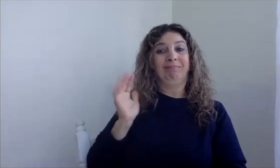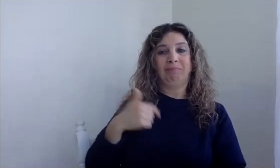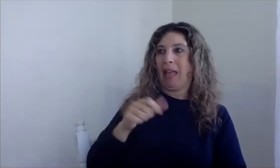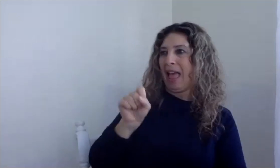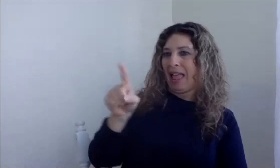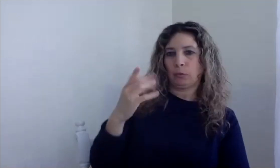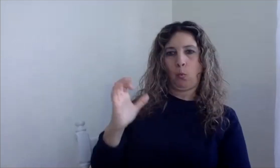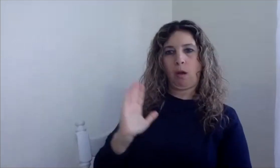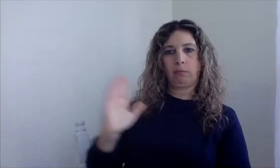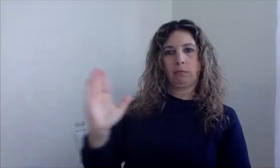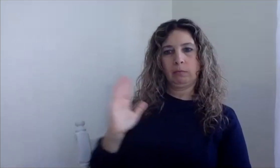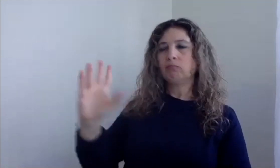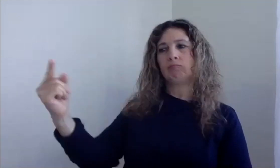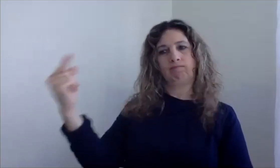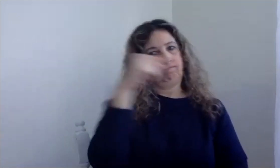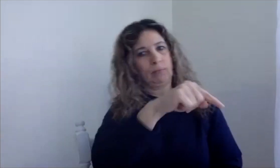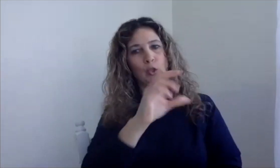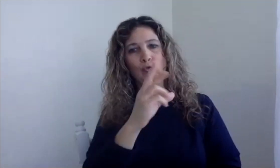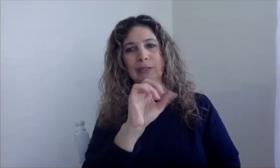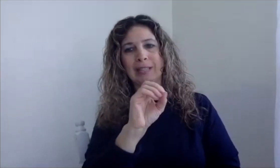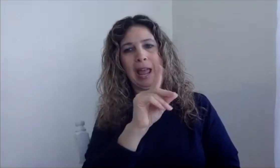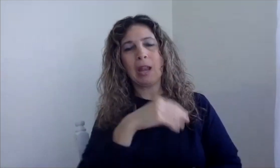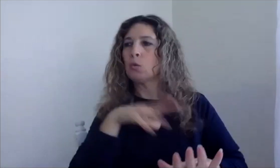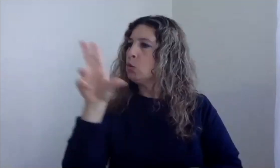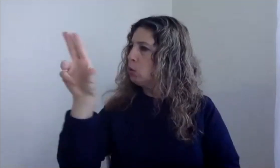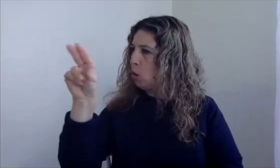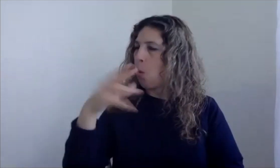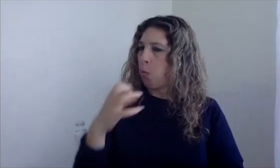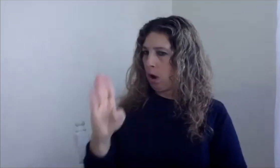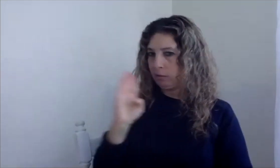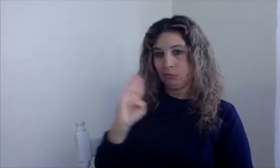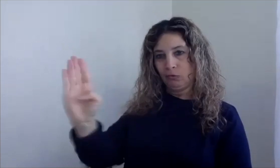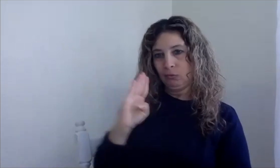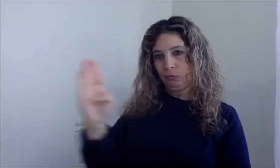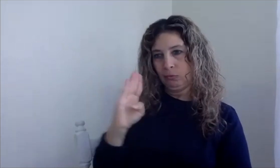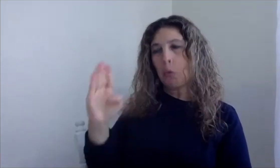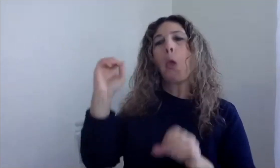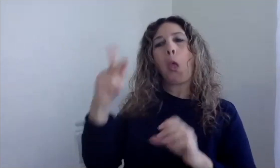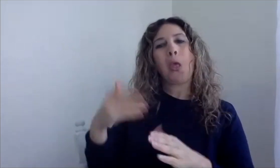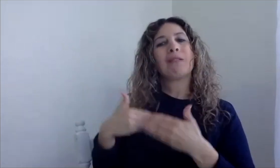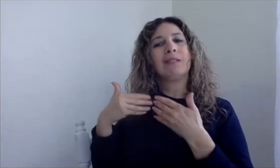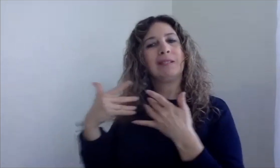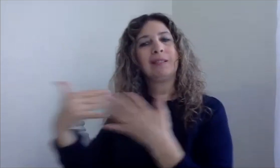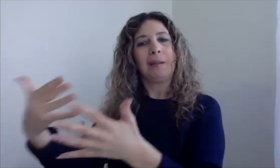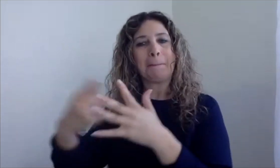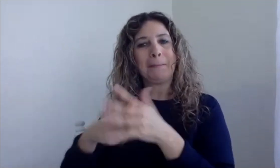At the beginning, if you remember, I asked to talk to Dr. Mason and was referred to Chris Otto. And I said, no, I want to talk to